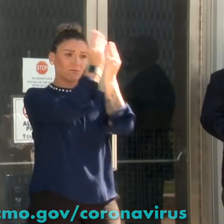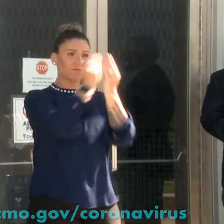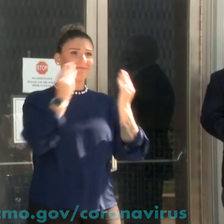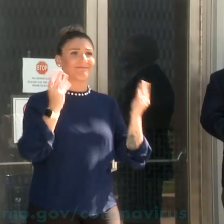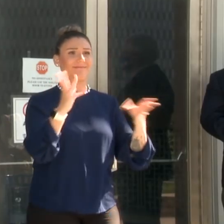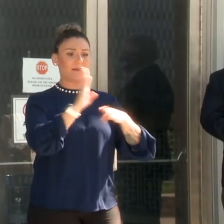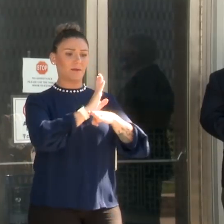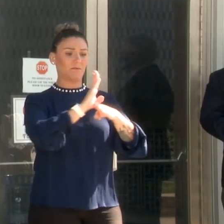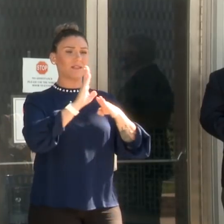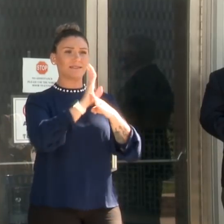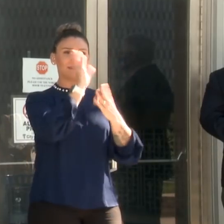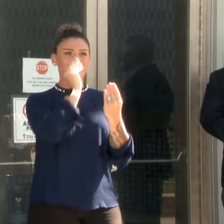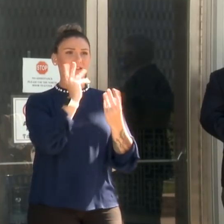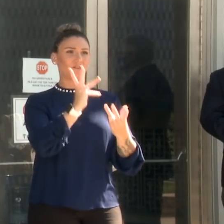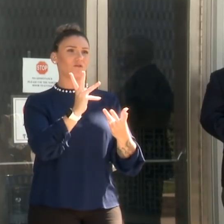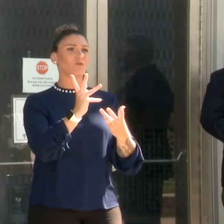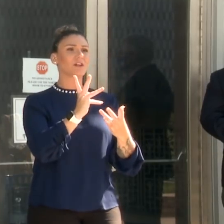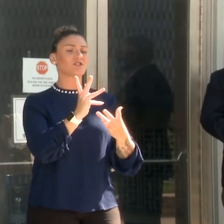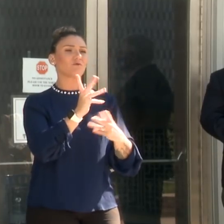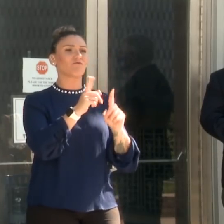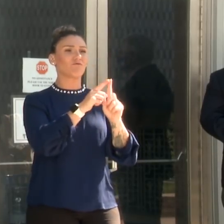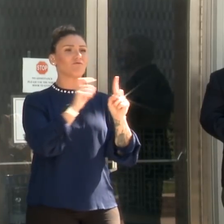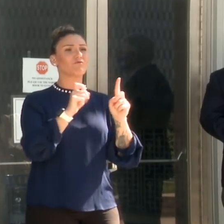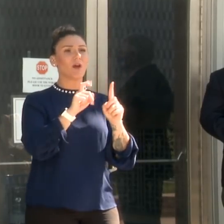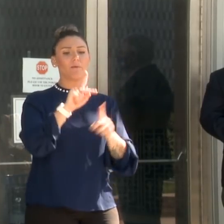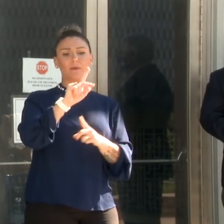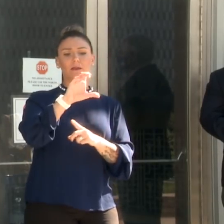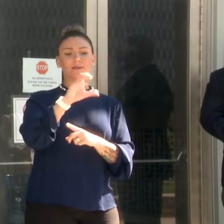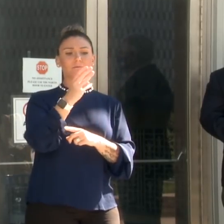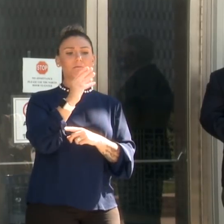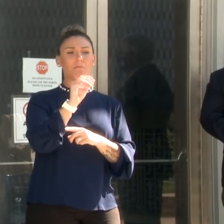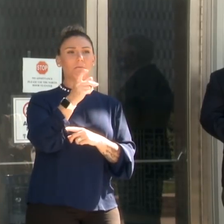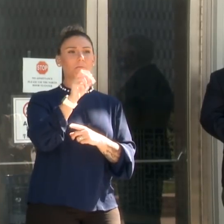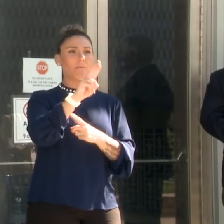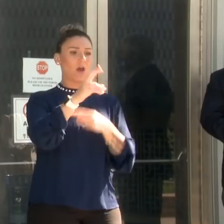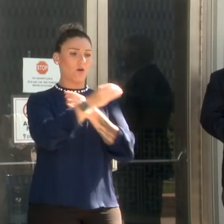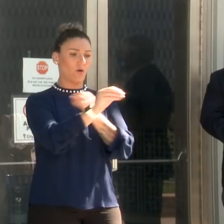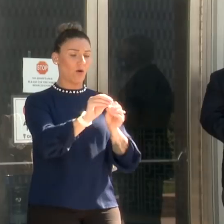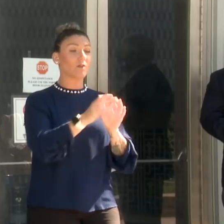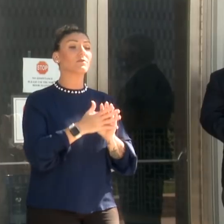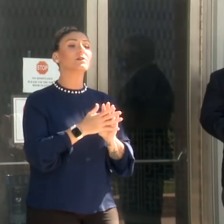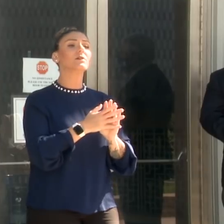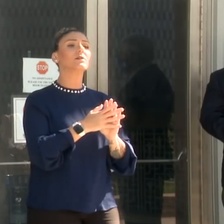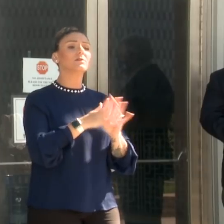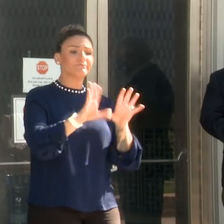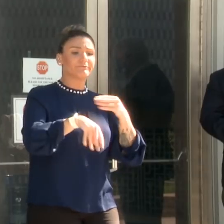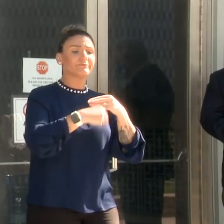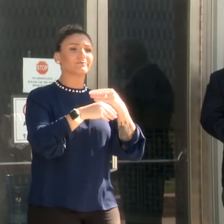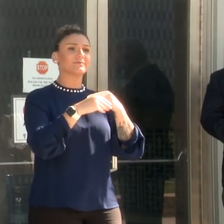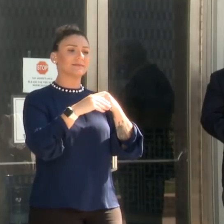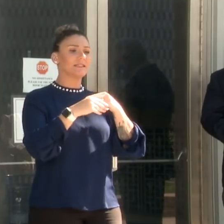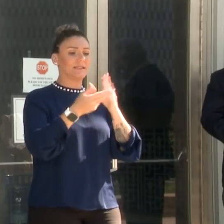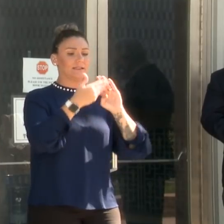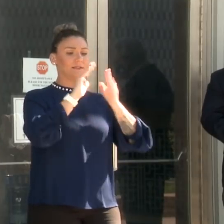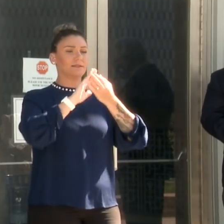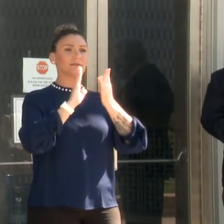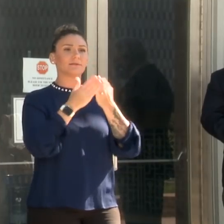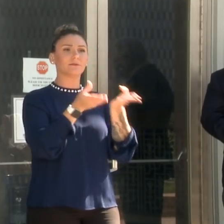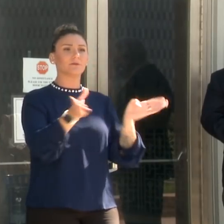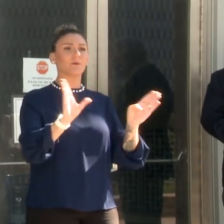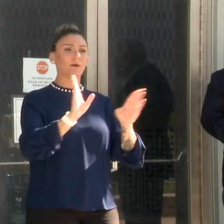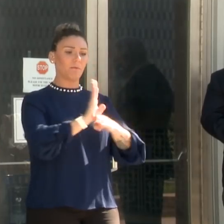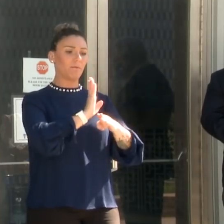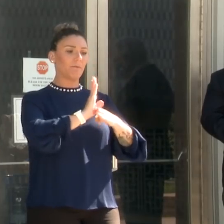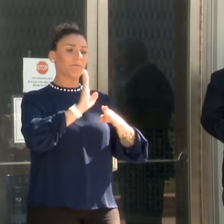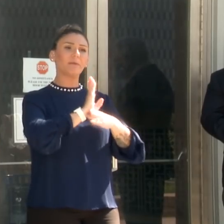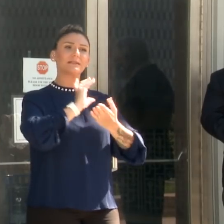business information with you, and that will come from the Kansas City Mayor's office. In addition to our citywide small business relief, because